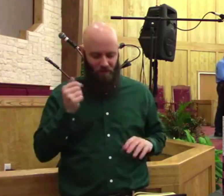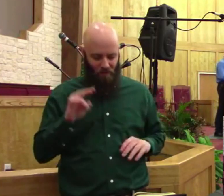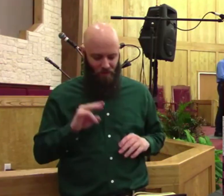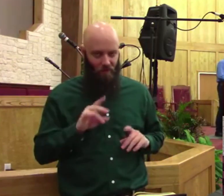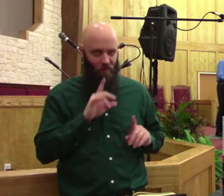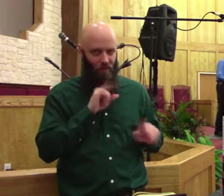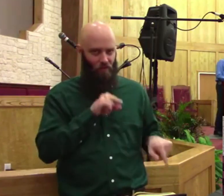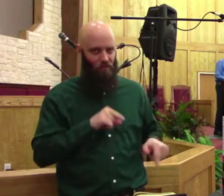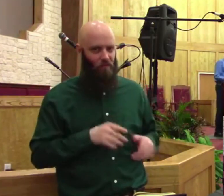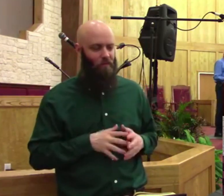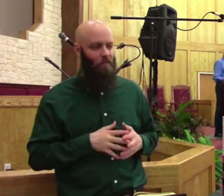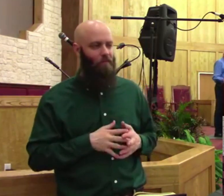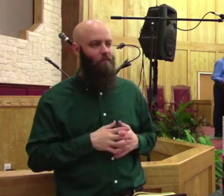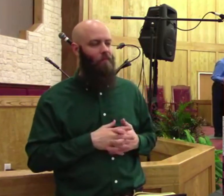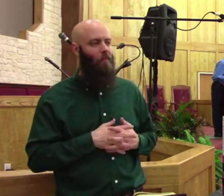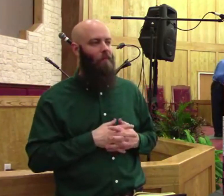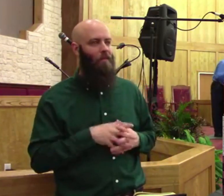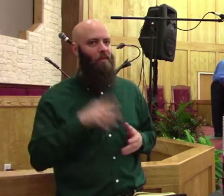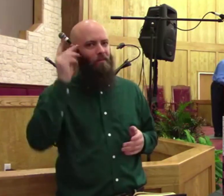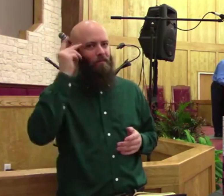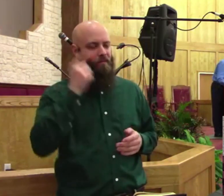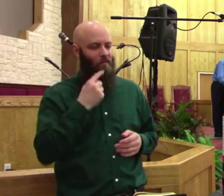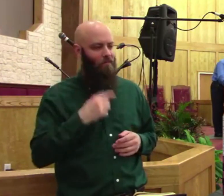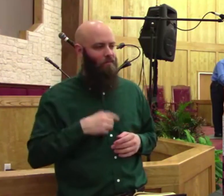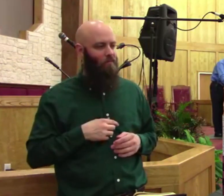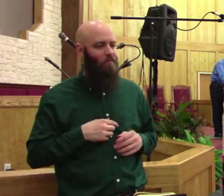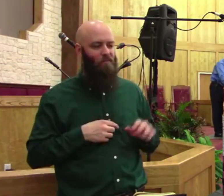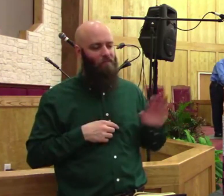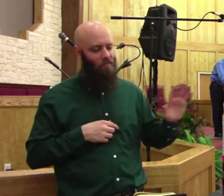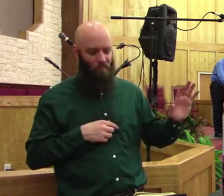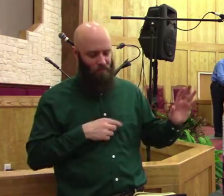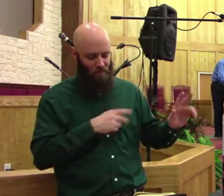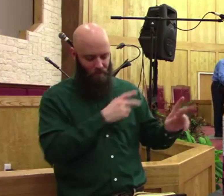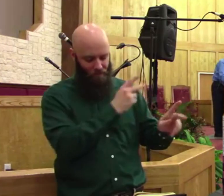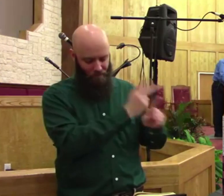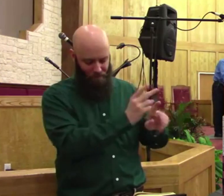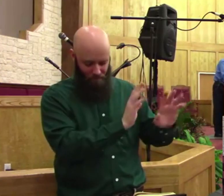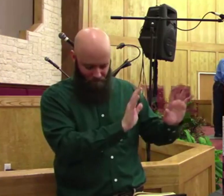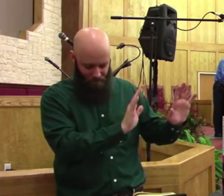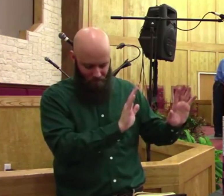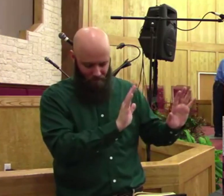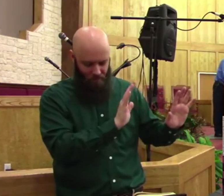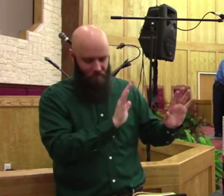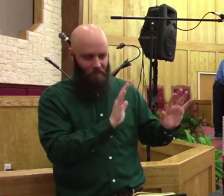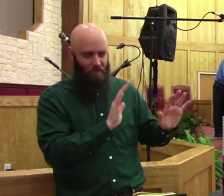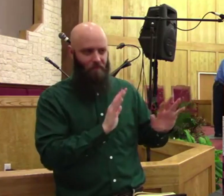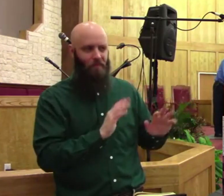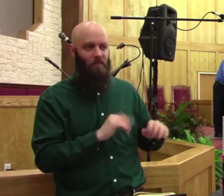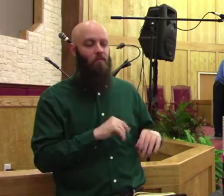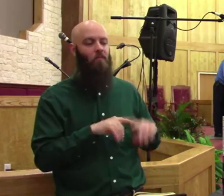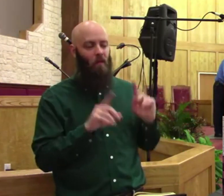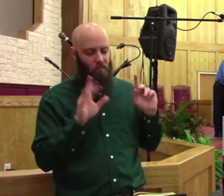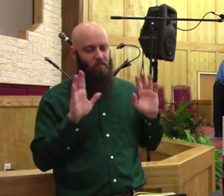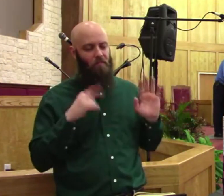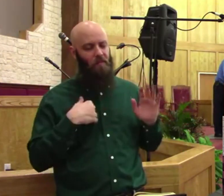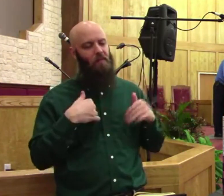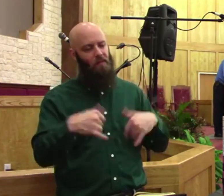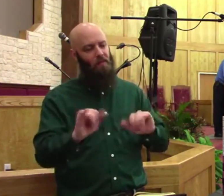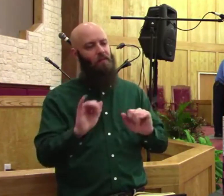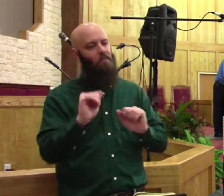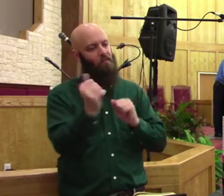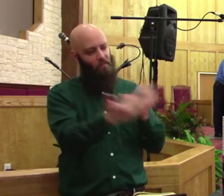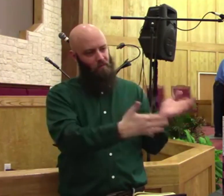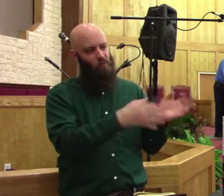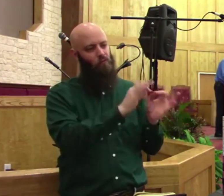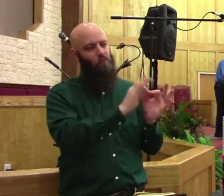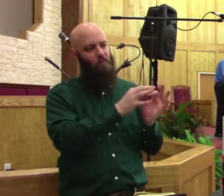answers. Daniel says, keep your stuff. Let your gifts be for yourself. Nevertheless, I will read the writing to